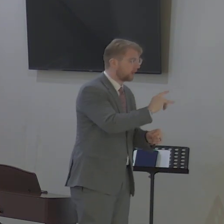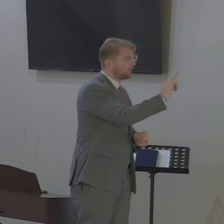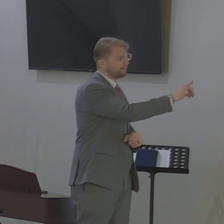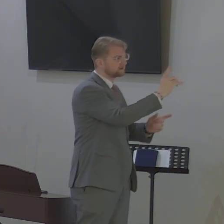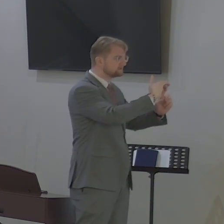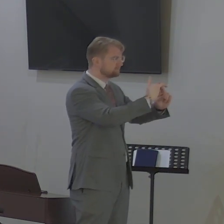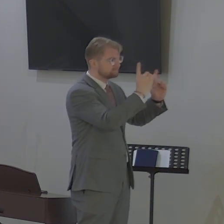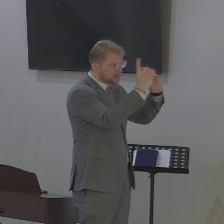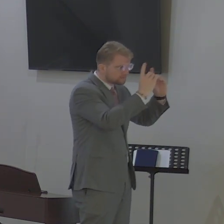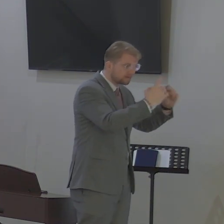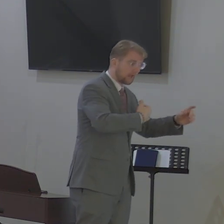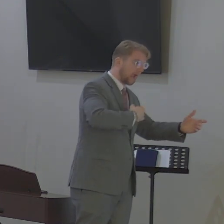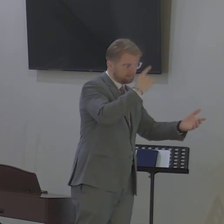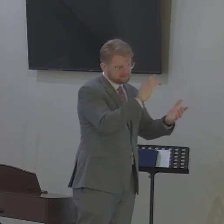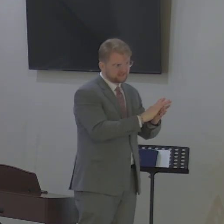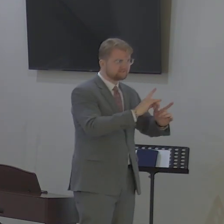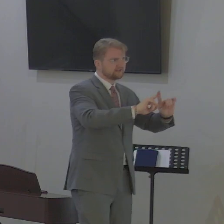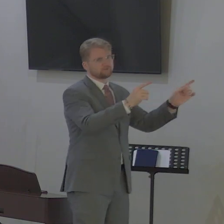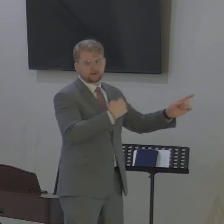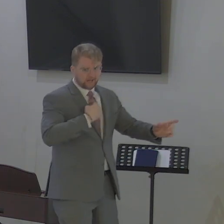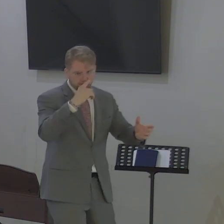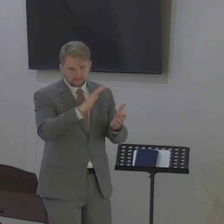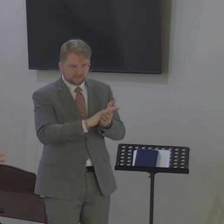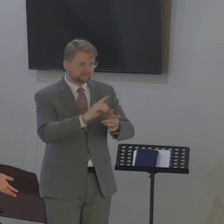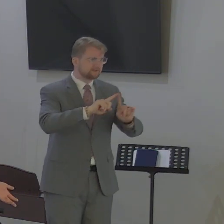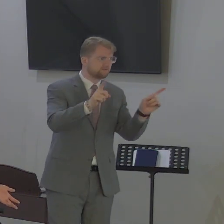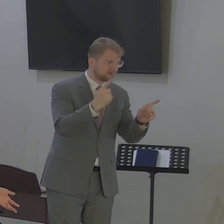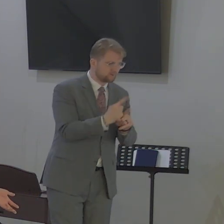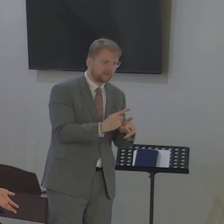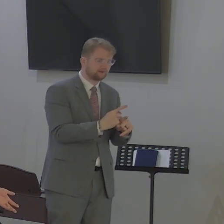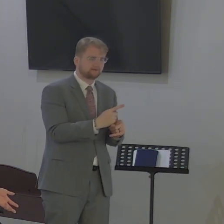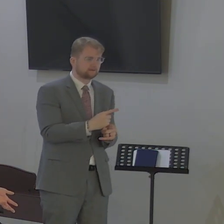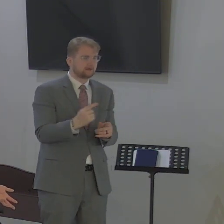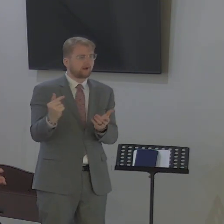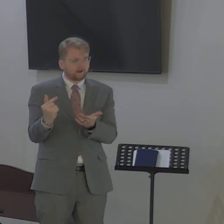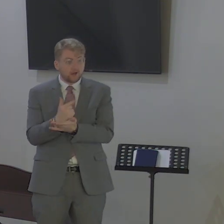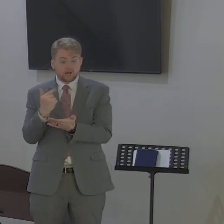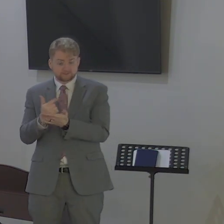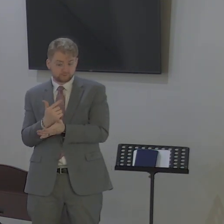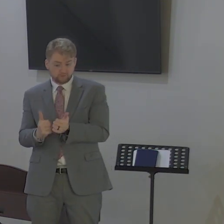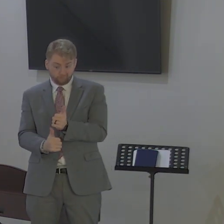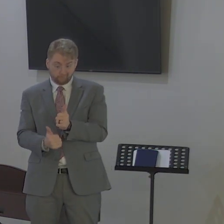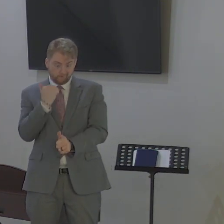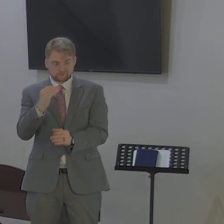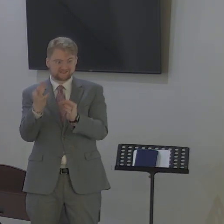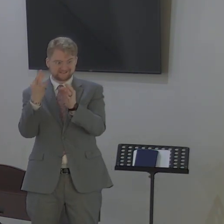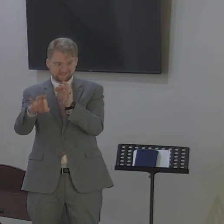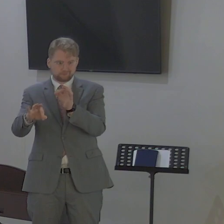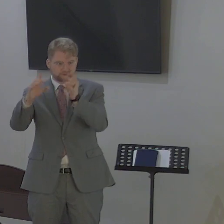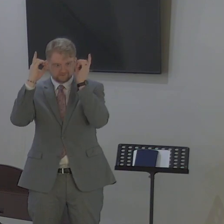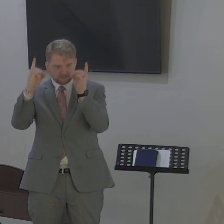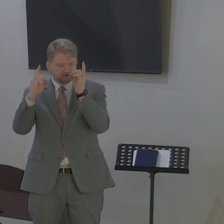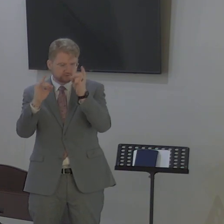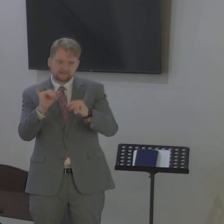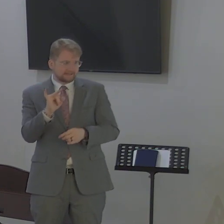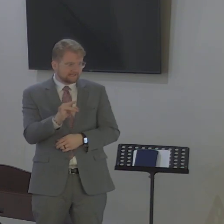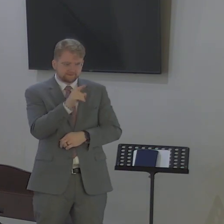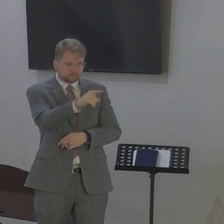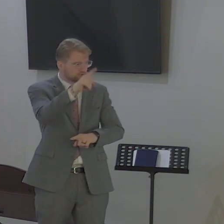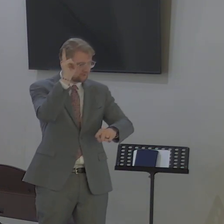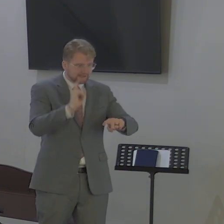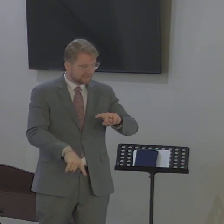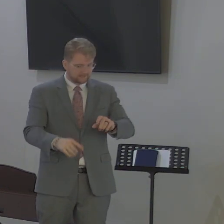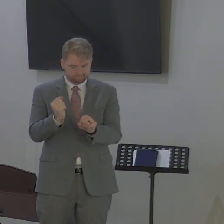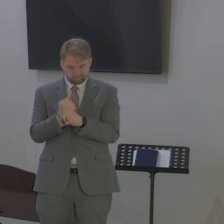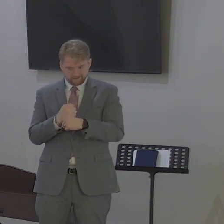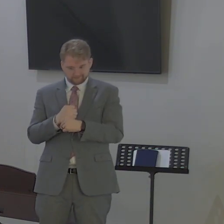The whole thing that even gets me in, can I say this? If you don't have the gospel right, you don't understand what the Word of God is telling you in the first place, according to